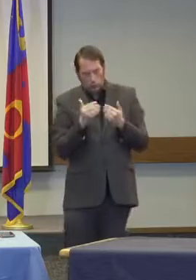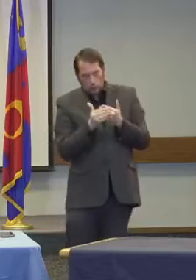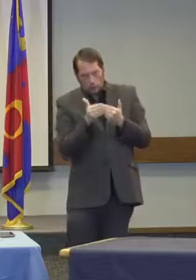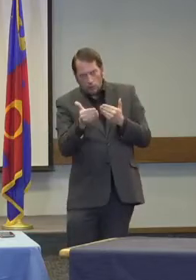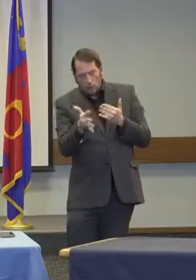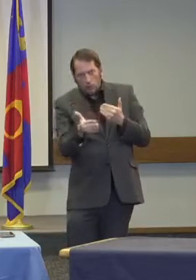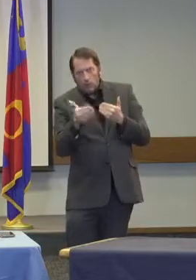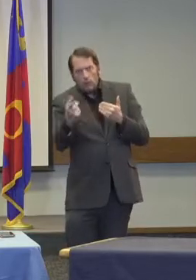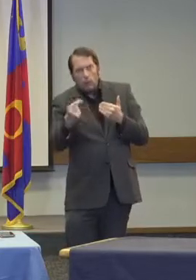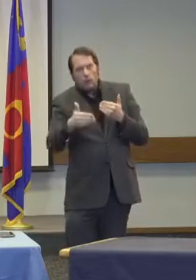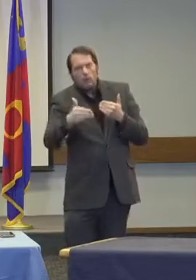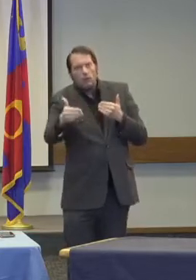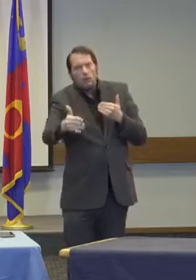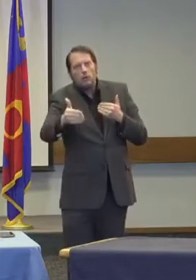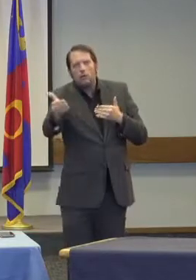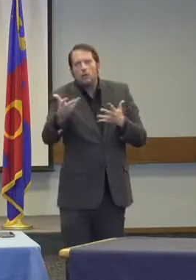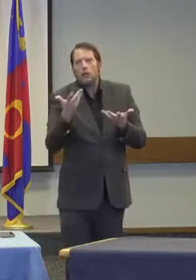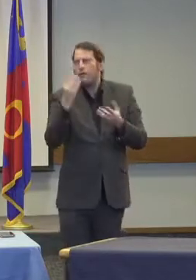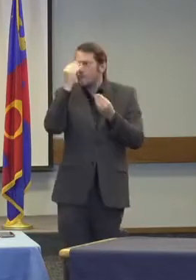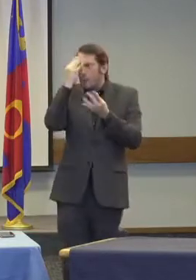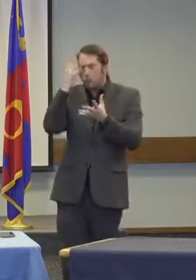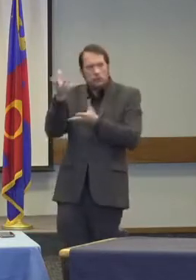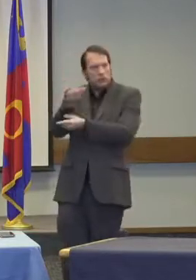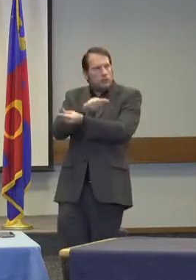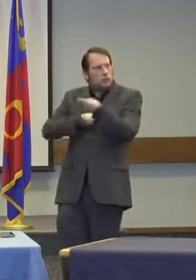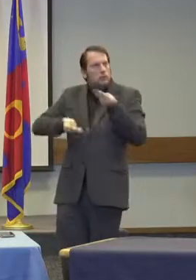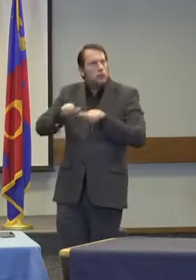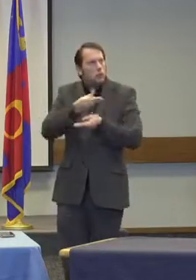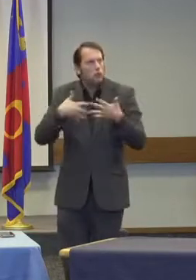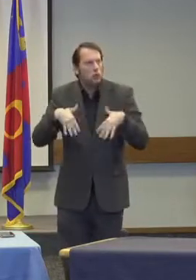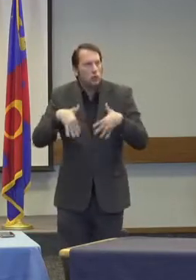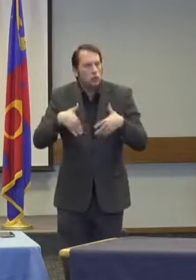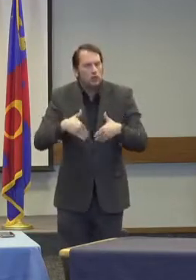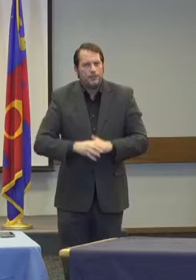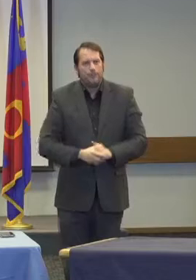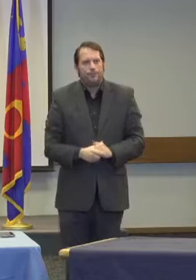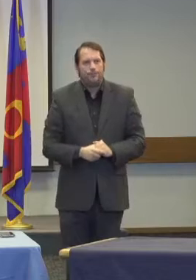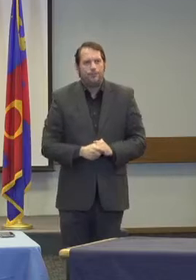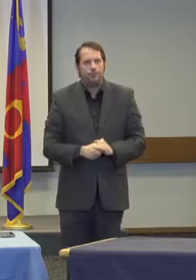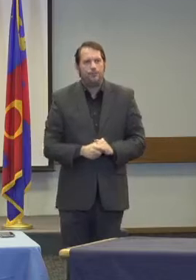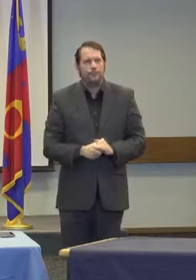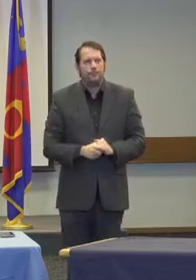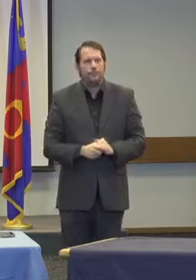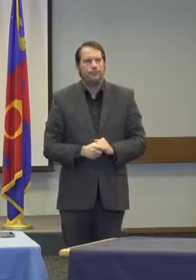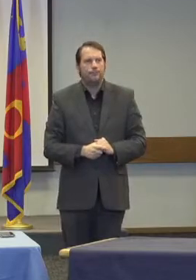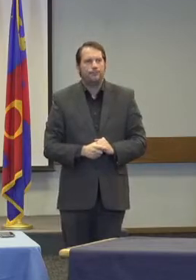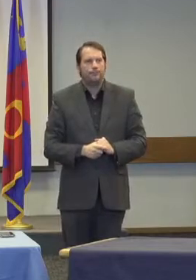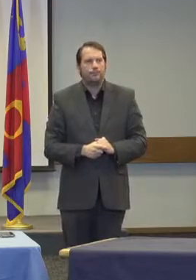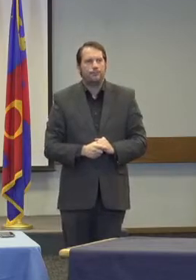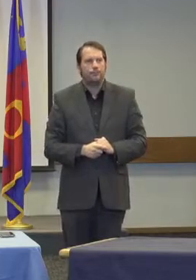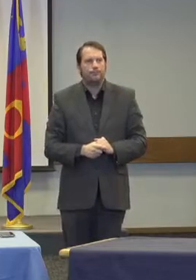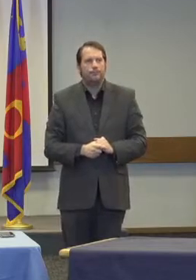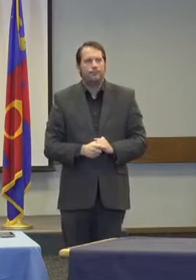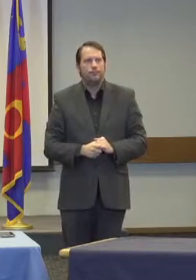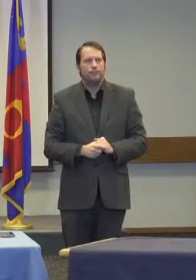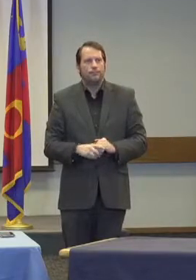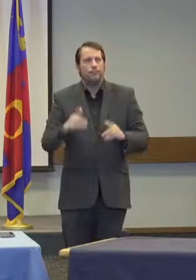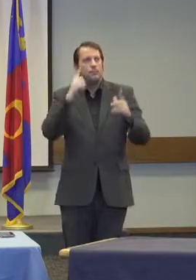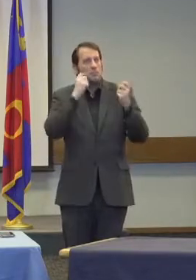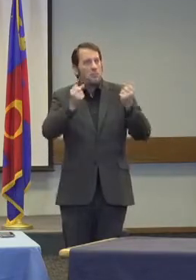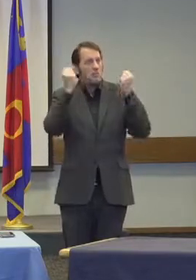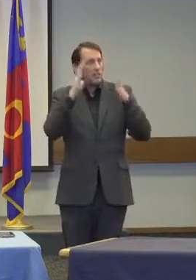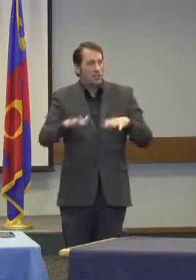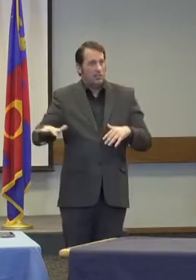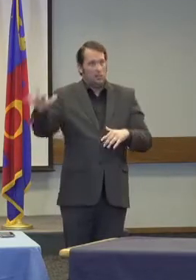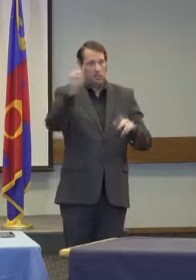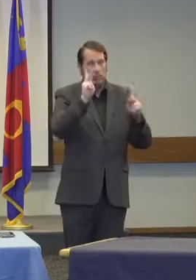information that comes out of not having these test kits. So I know for a lot of people this is overwhelming and frightening, and I want to